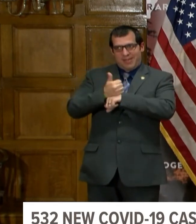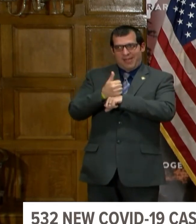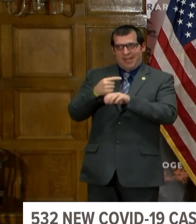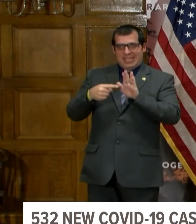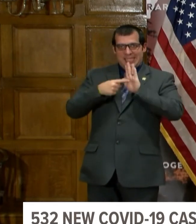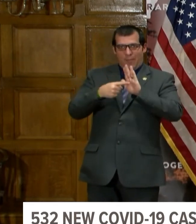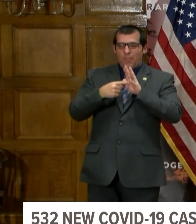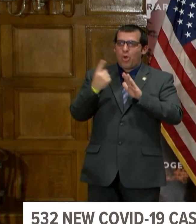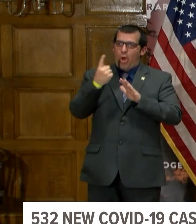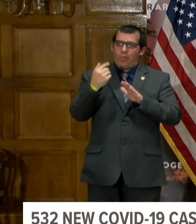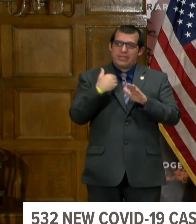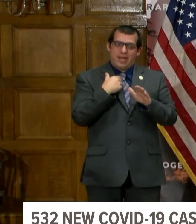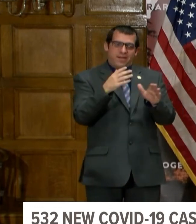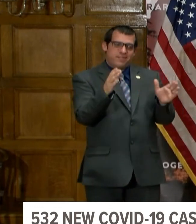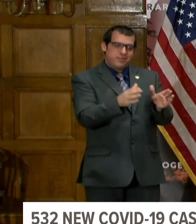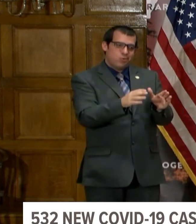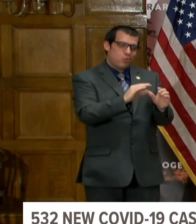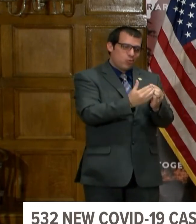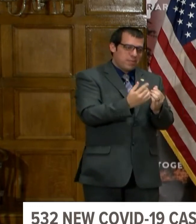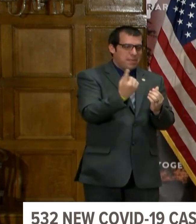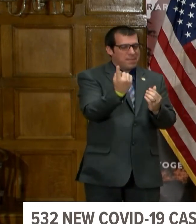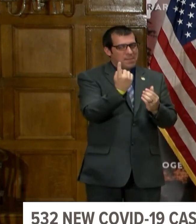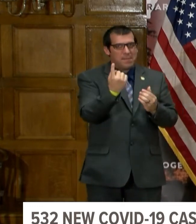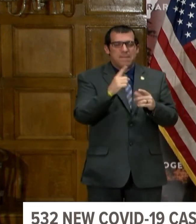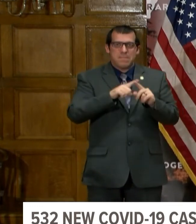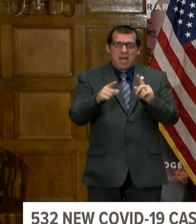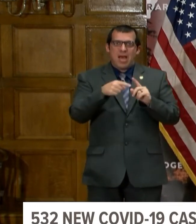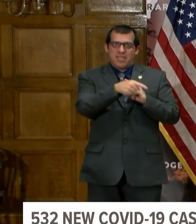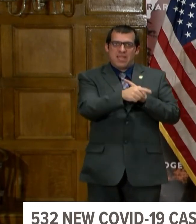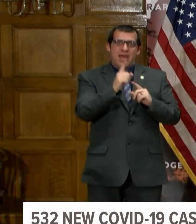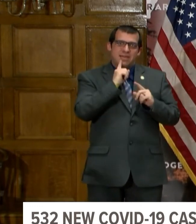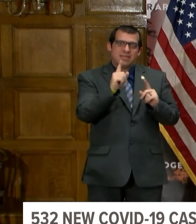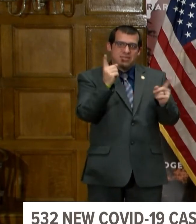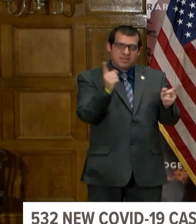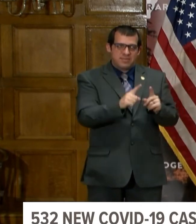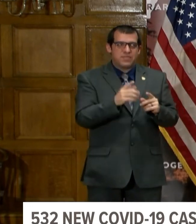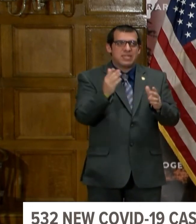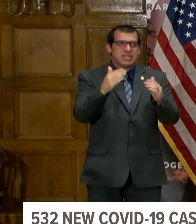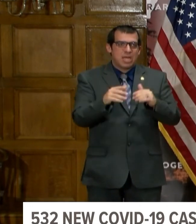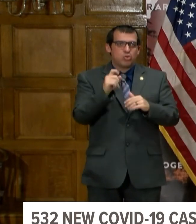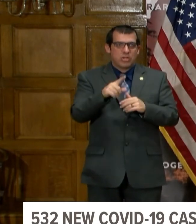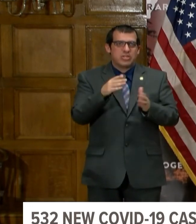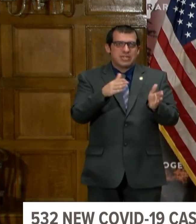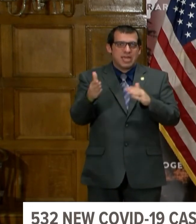have a minority out there, but I think that is a diminishing minority. Next